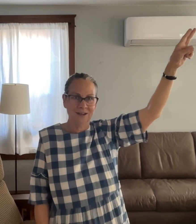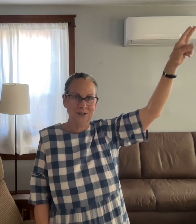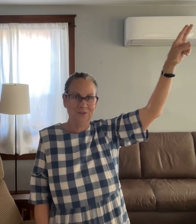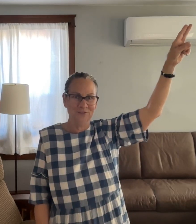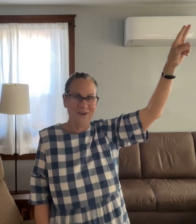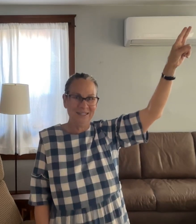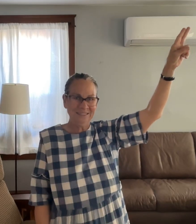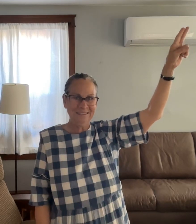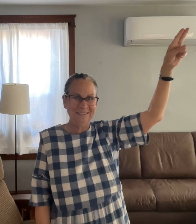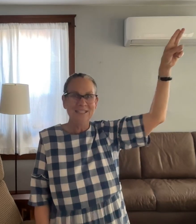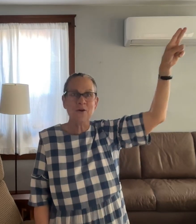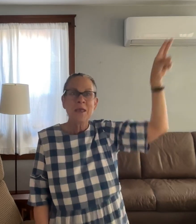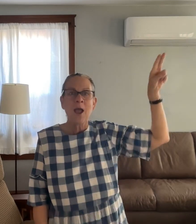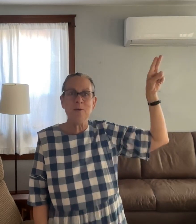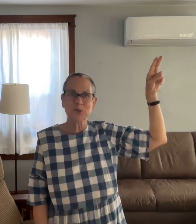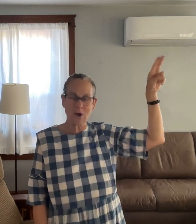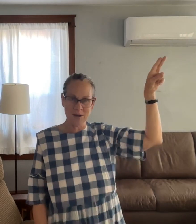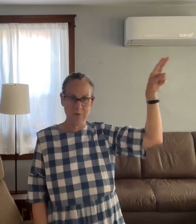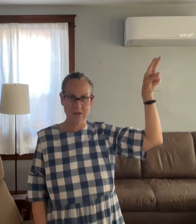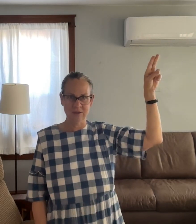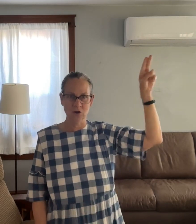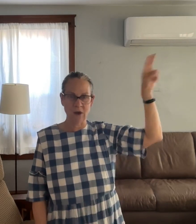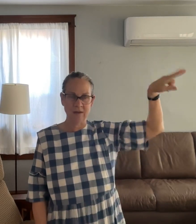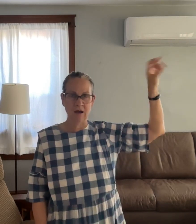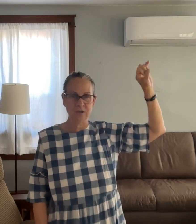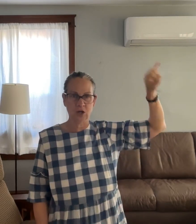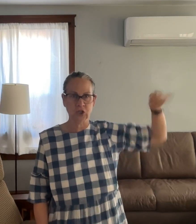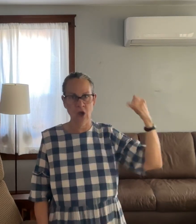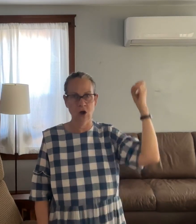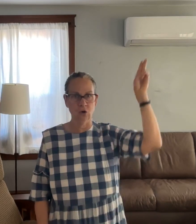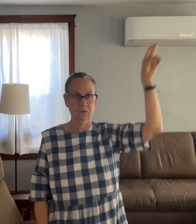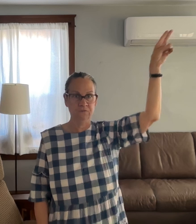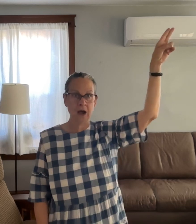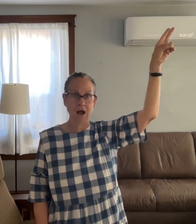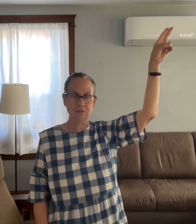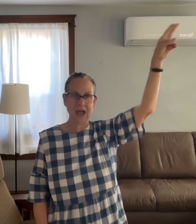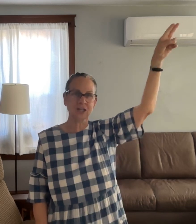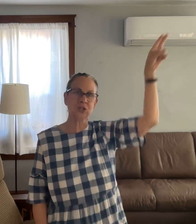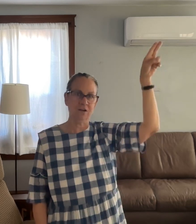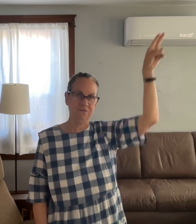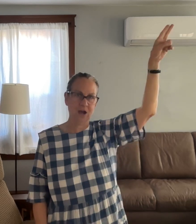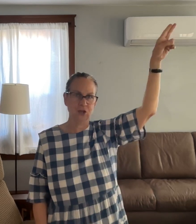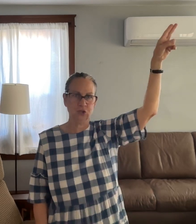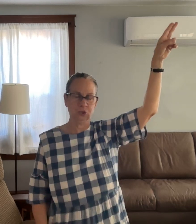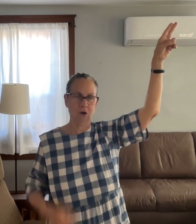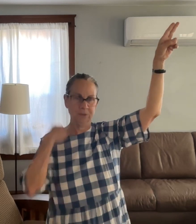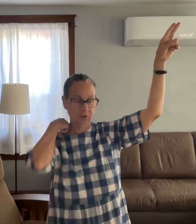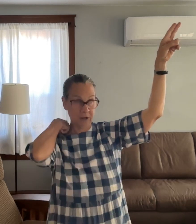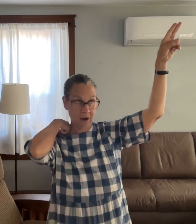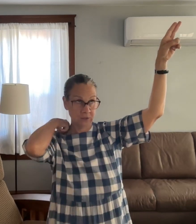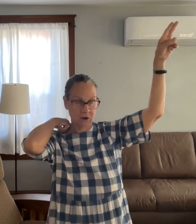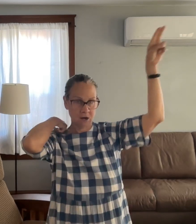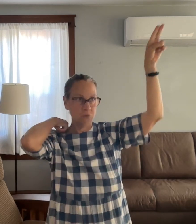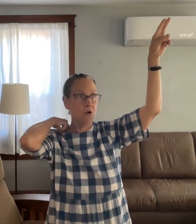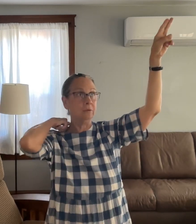you if you are. So try to be, right about there, Jehovah. That actually on the, you do go up a little bit higher. Sorry, you point up to